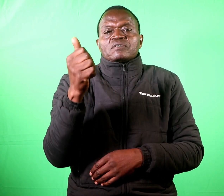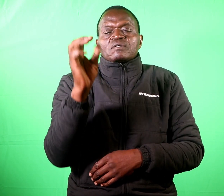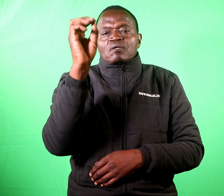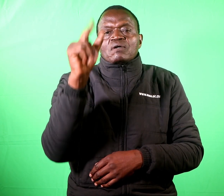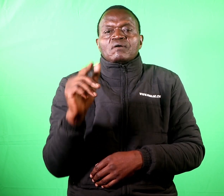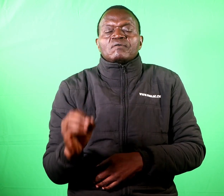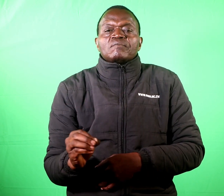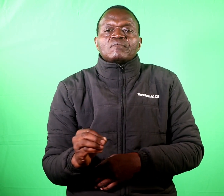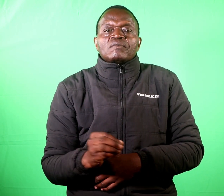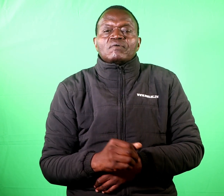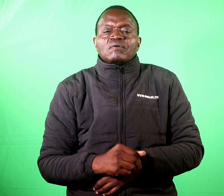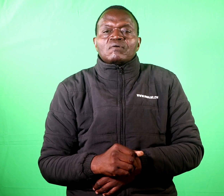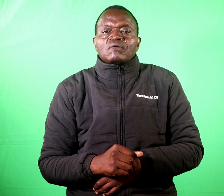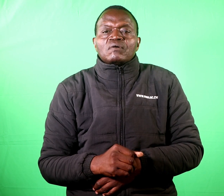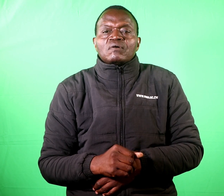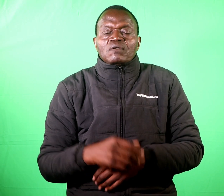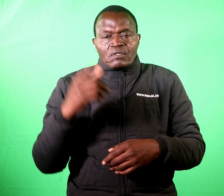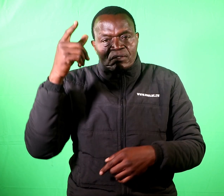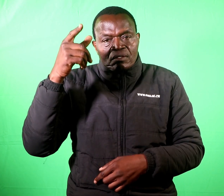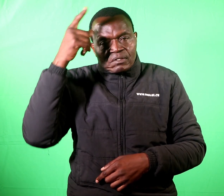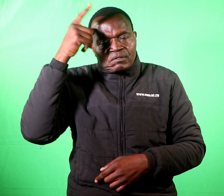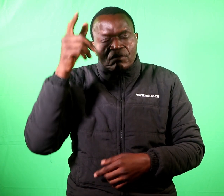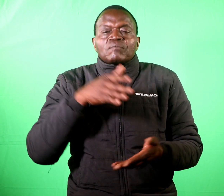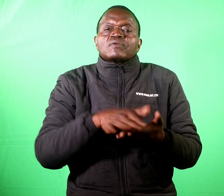9.6%. Livestock production or sales,